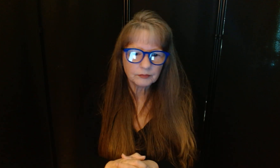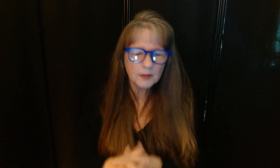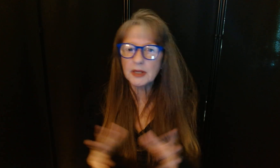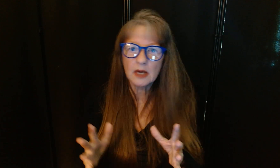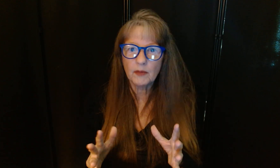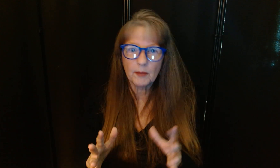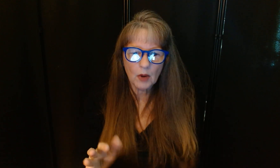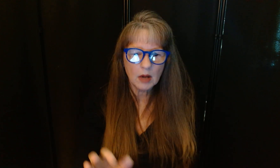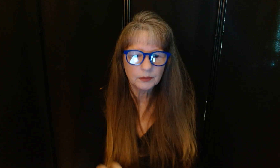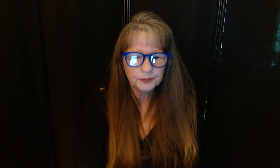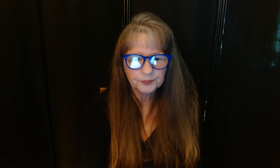But none of them are wrong.